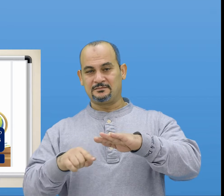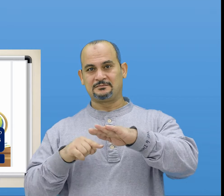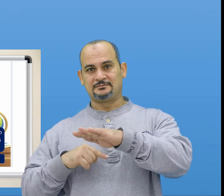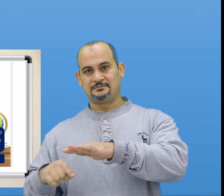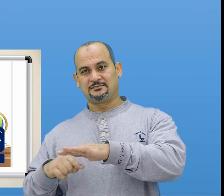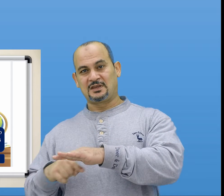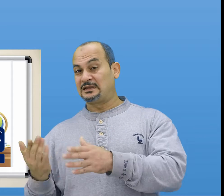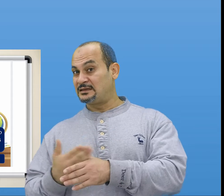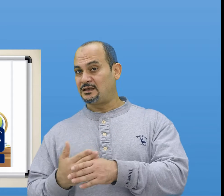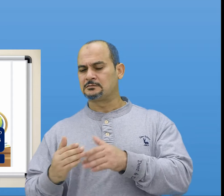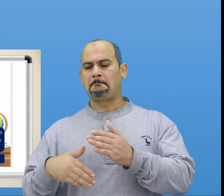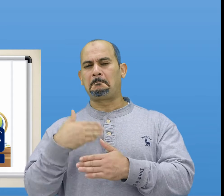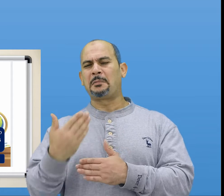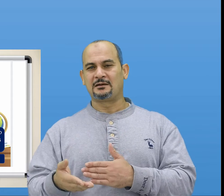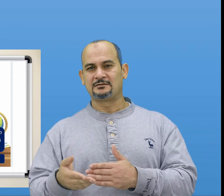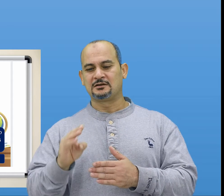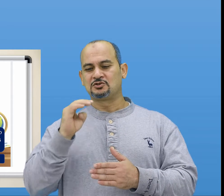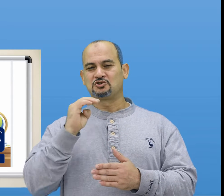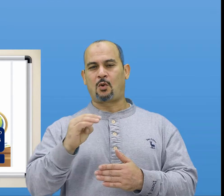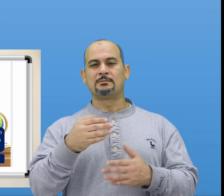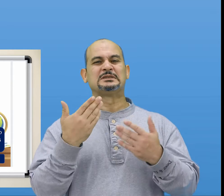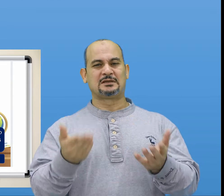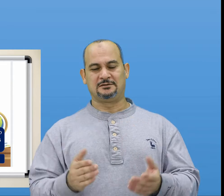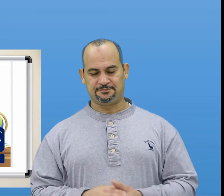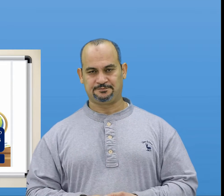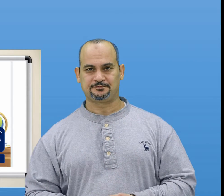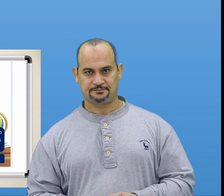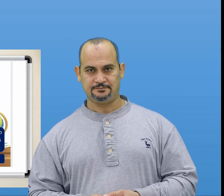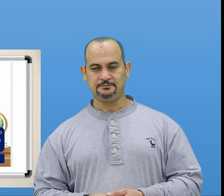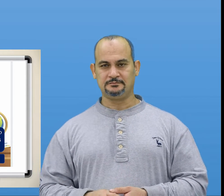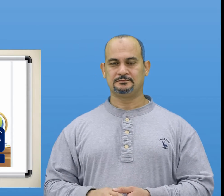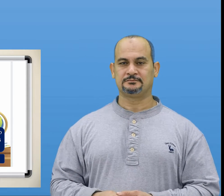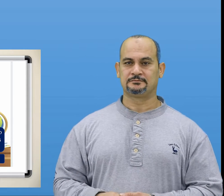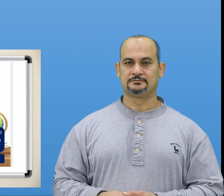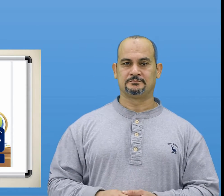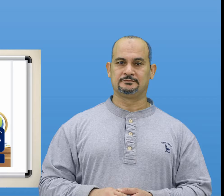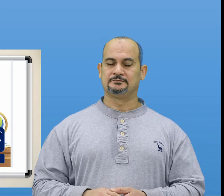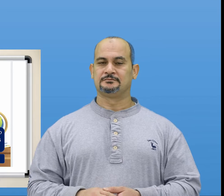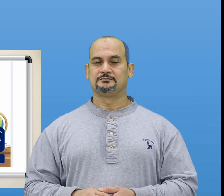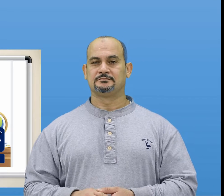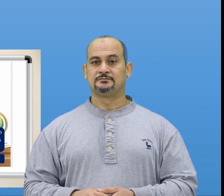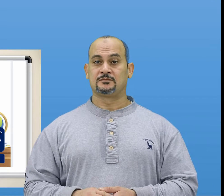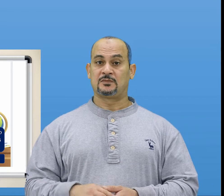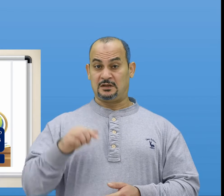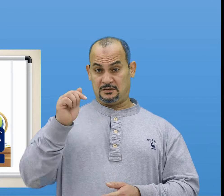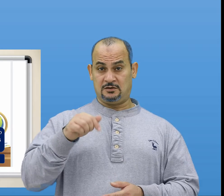to you. Traditionally, it was used by Australians as hunting weapons. So the